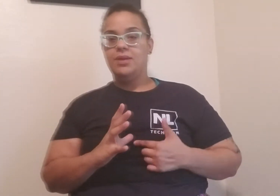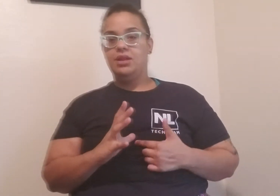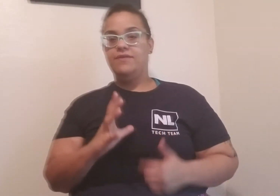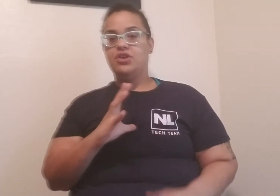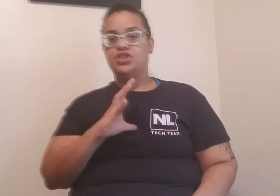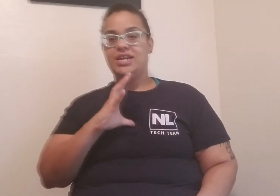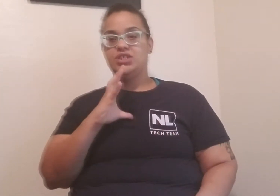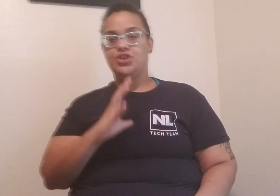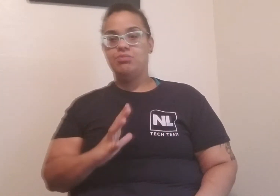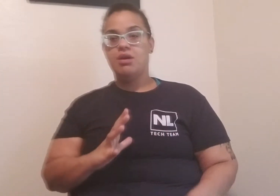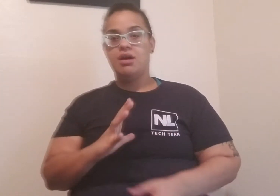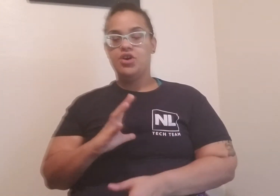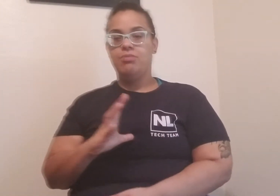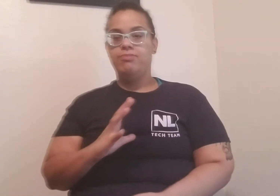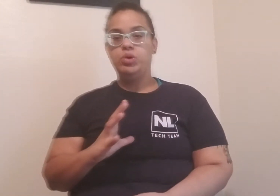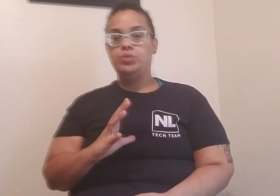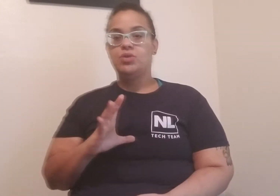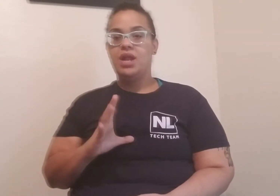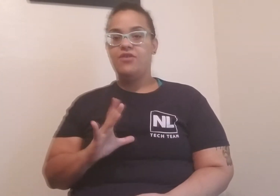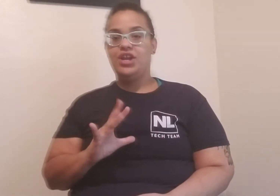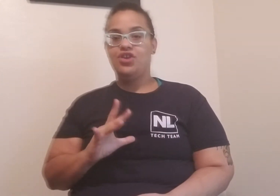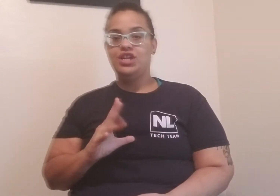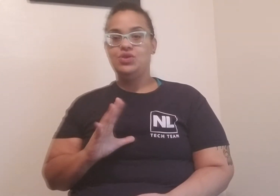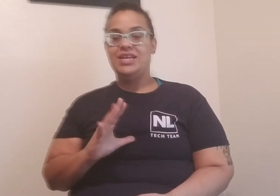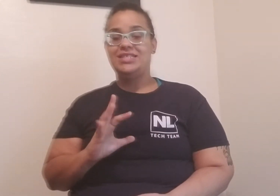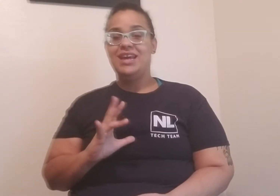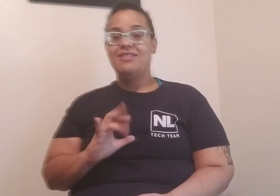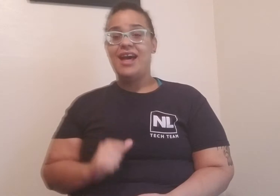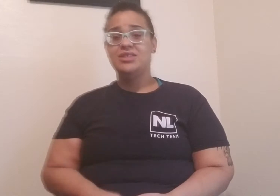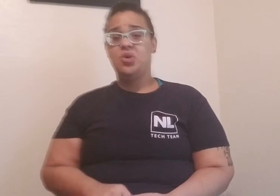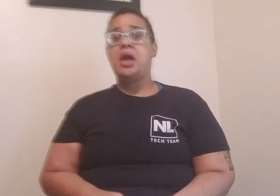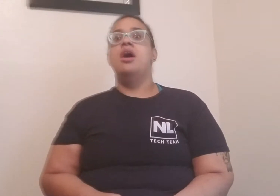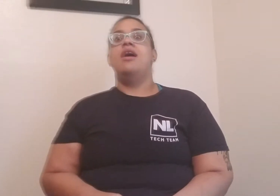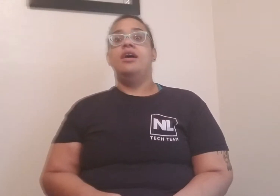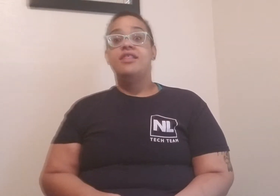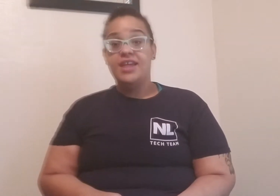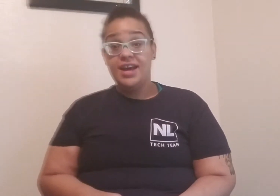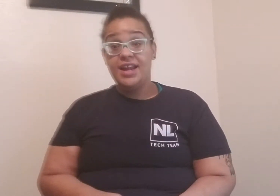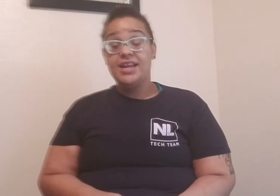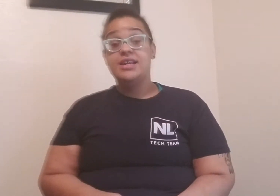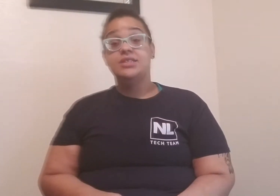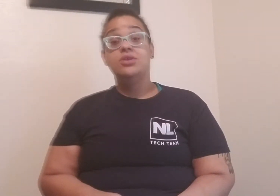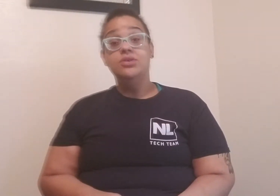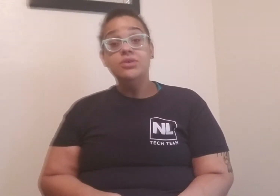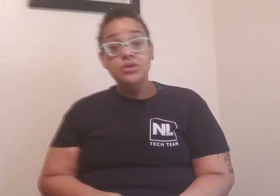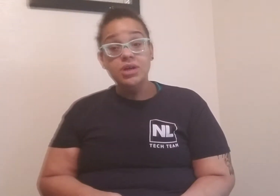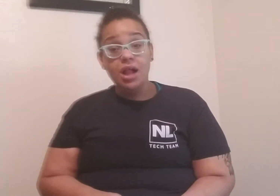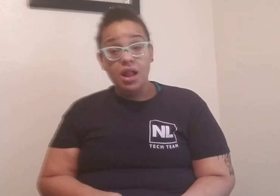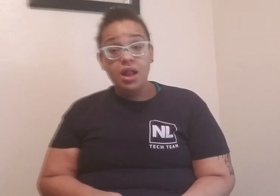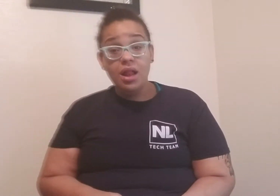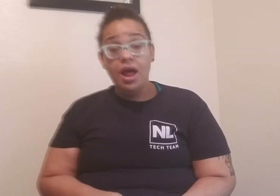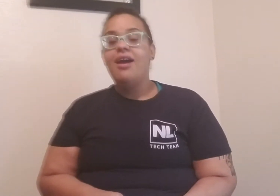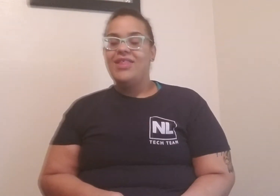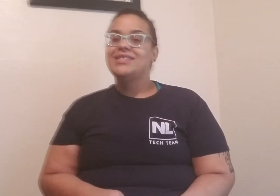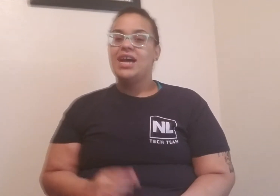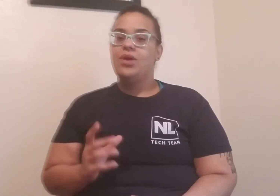of your chest or your bra or your boobs or whatever, and you're going to do this. That's cool. Like, that is cool. That's kind of what,